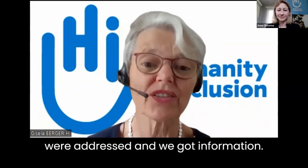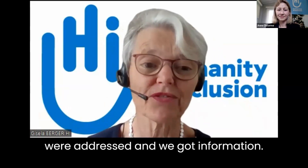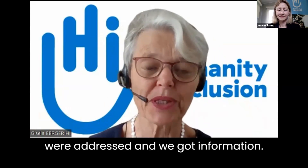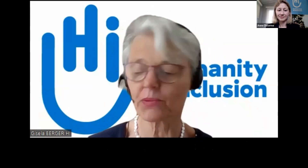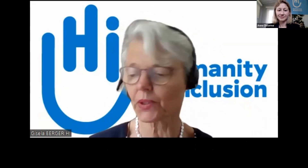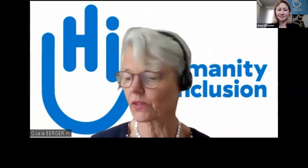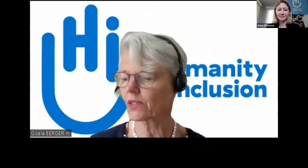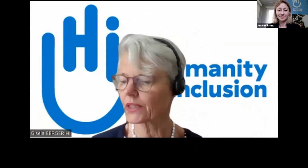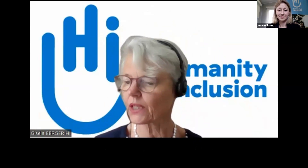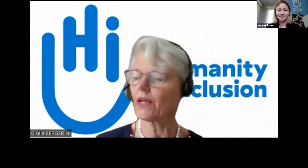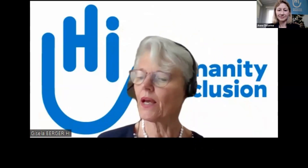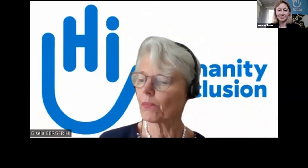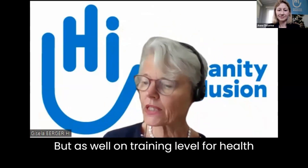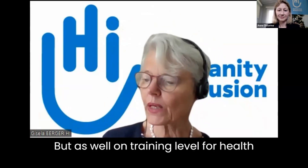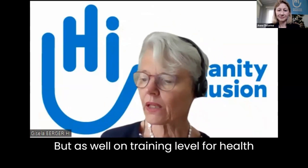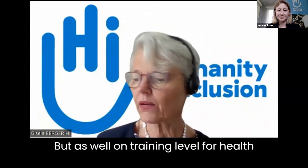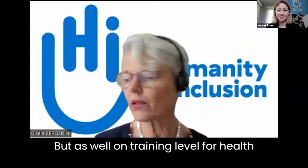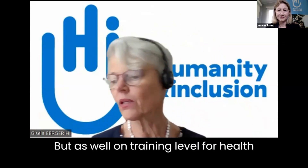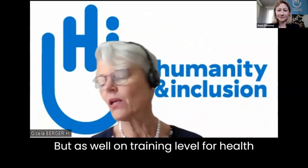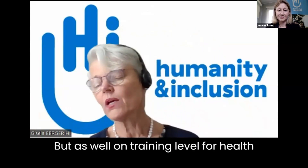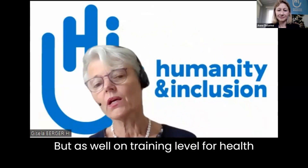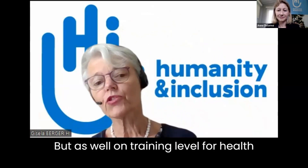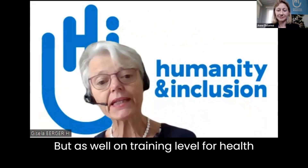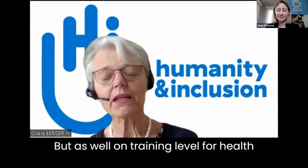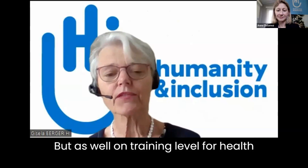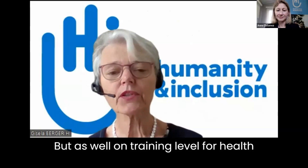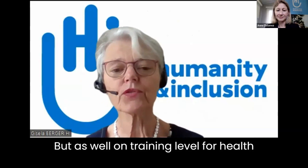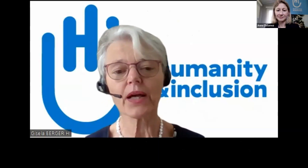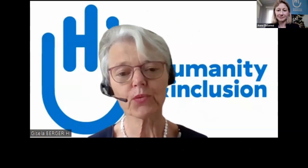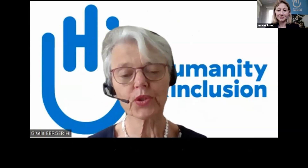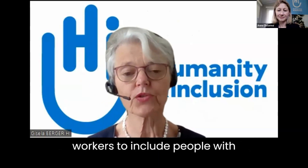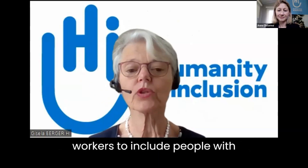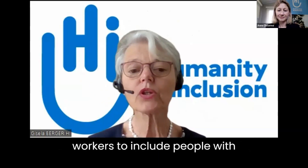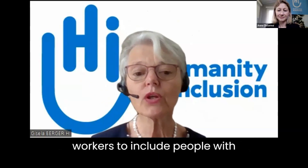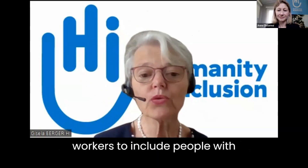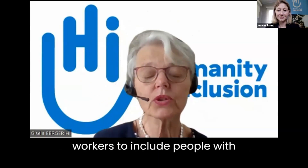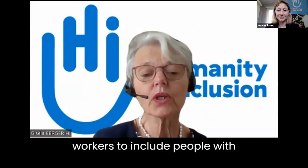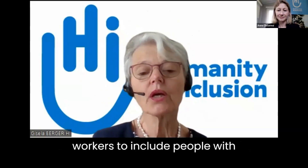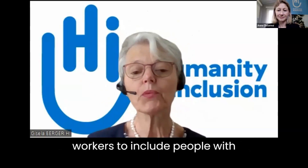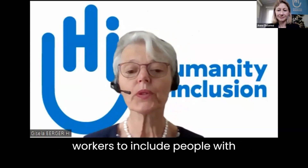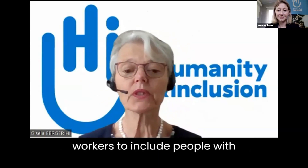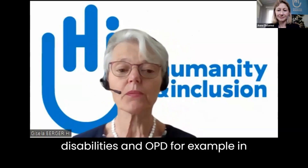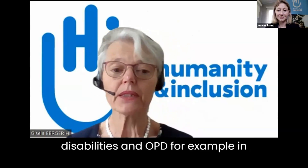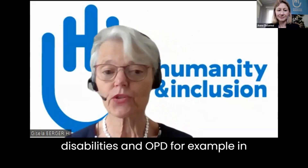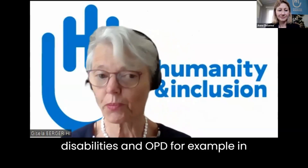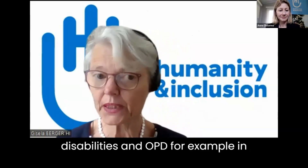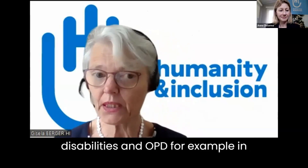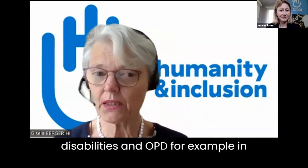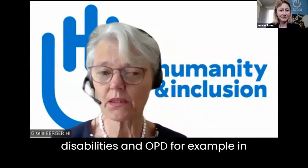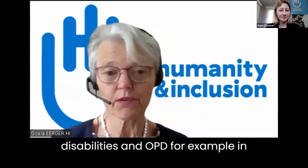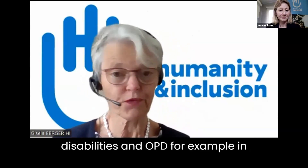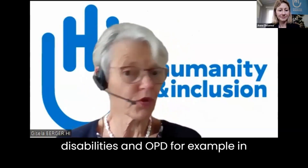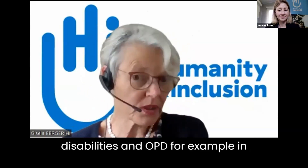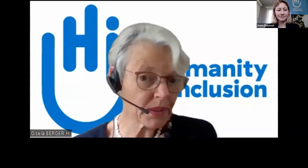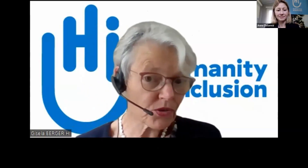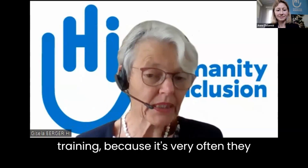we got information. But as well on training level for health workers to include people with disabilities in